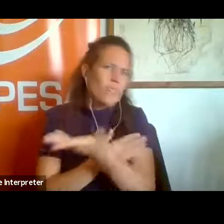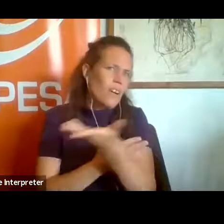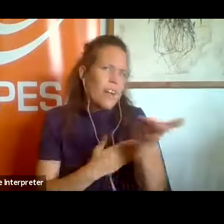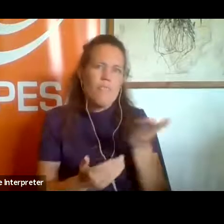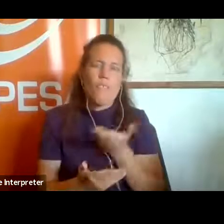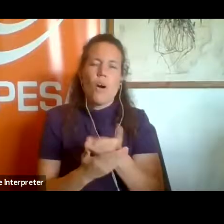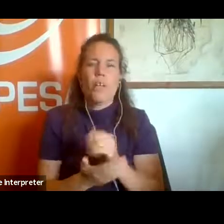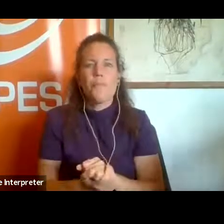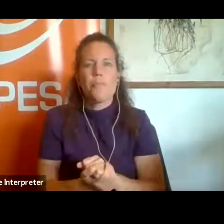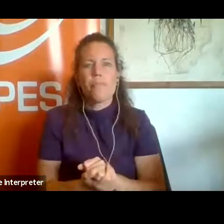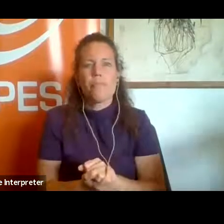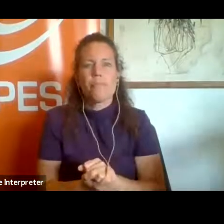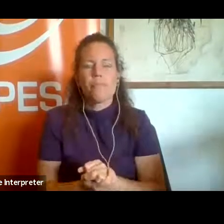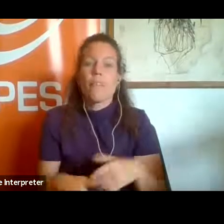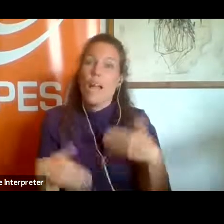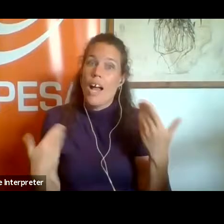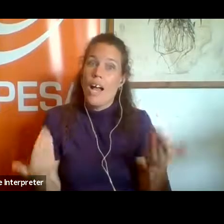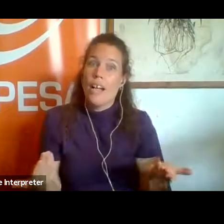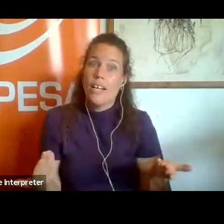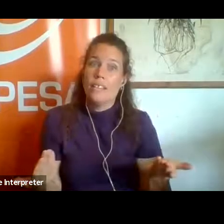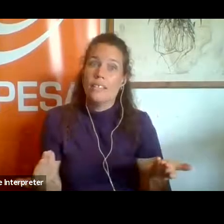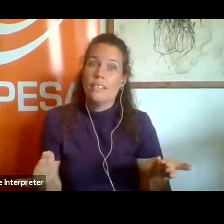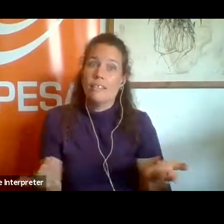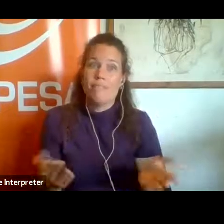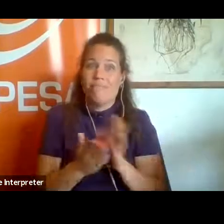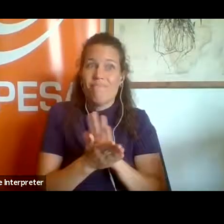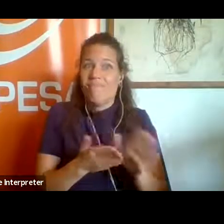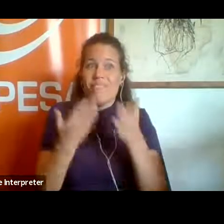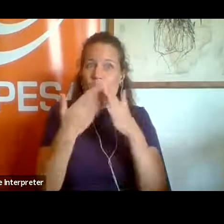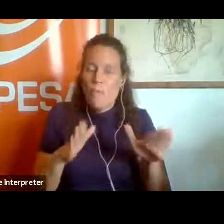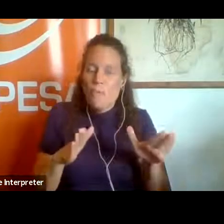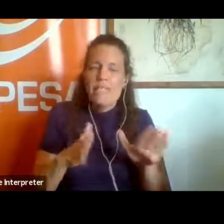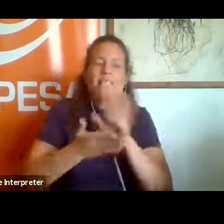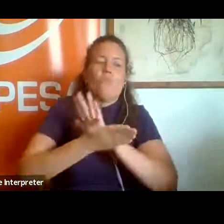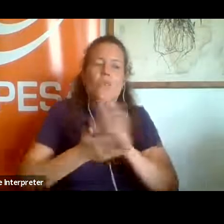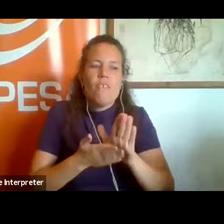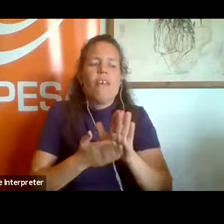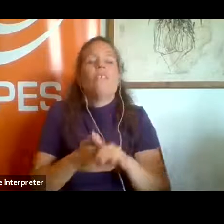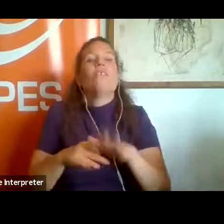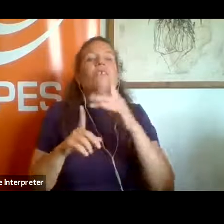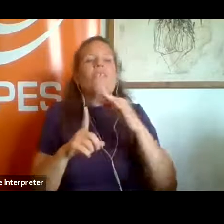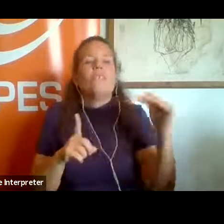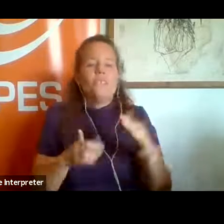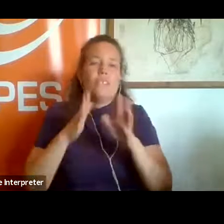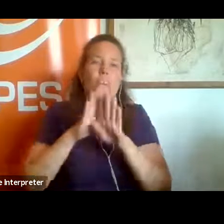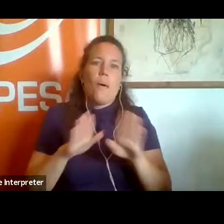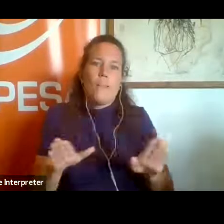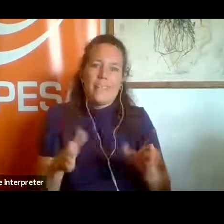And there is no peace without digital peace. So thank you.